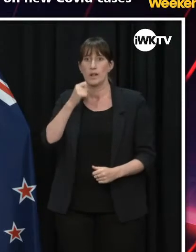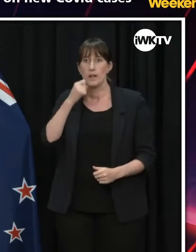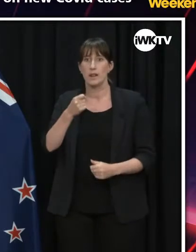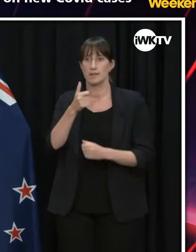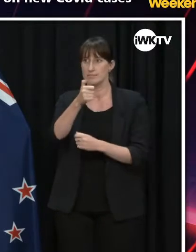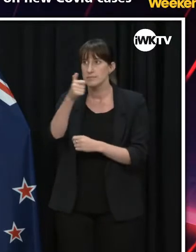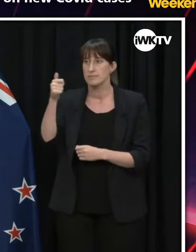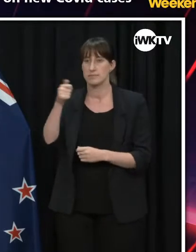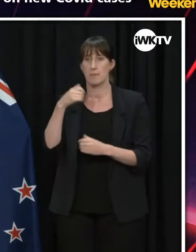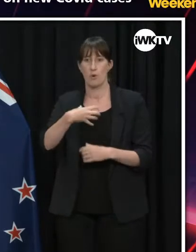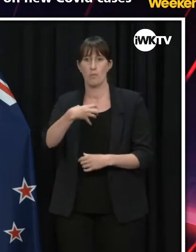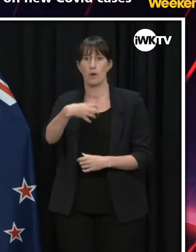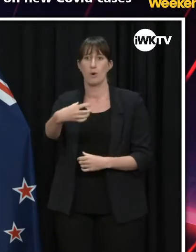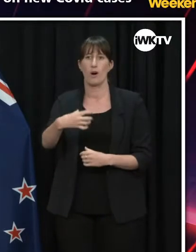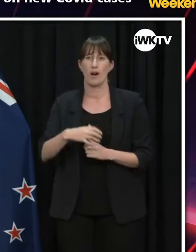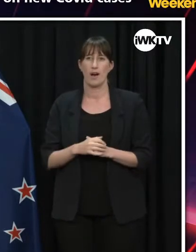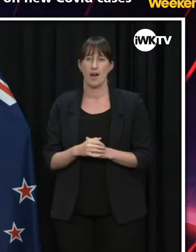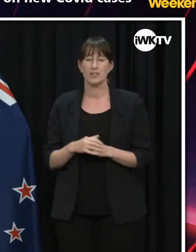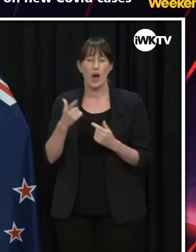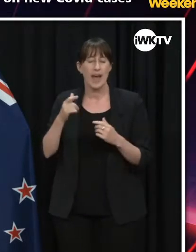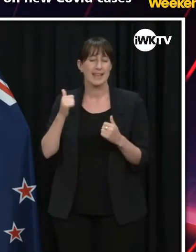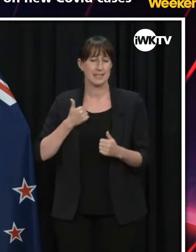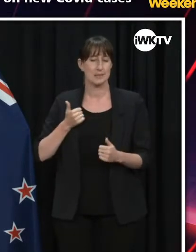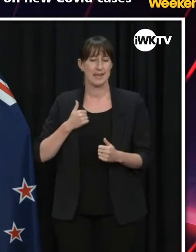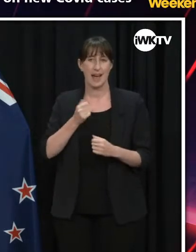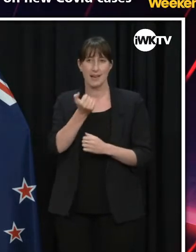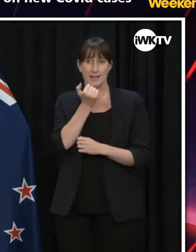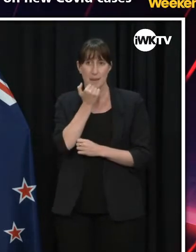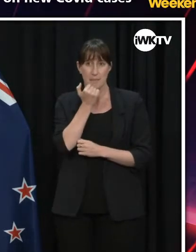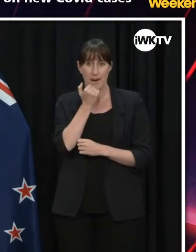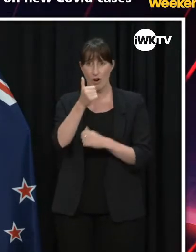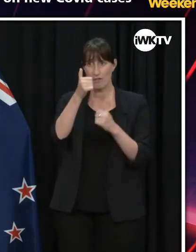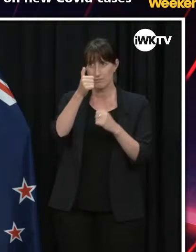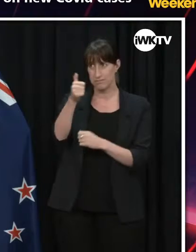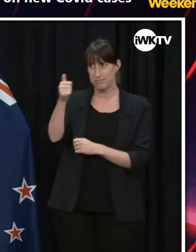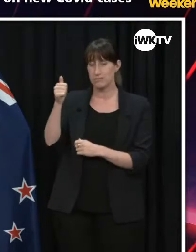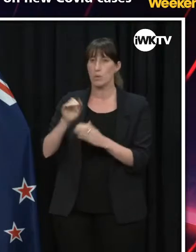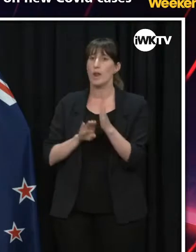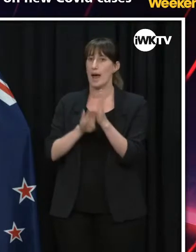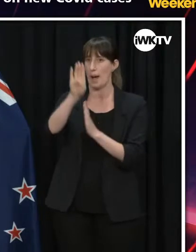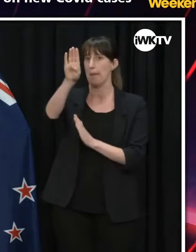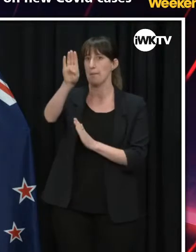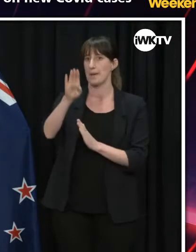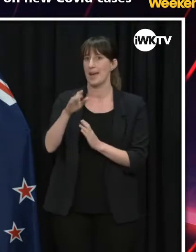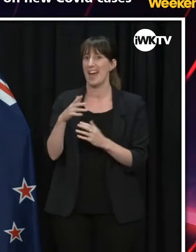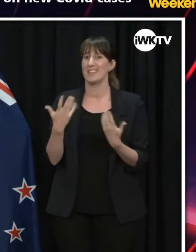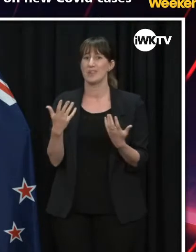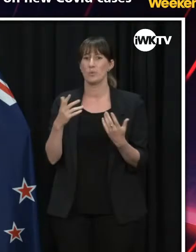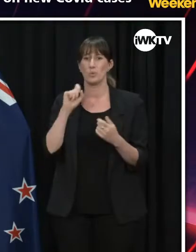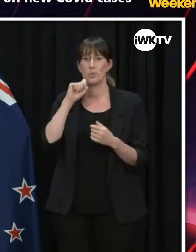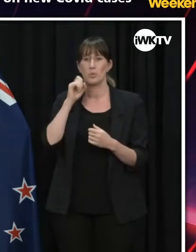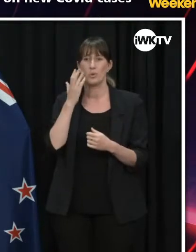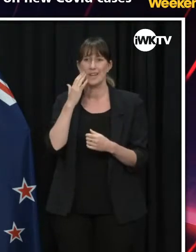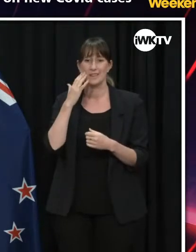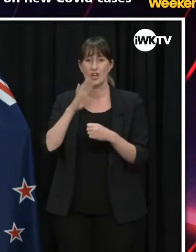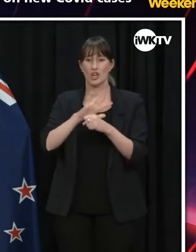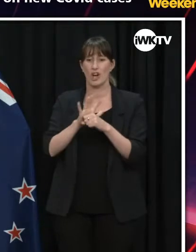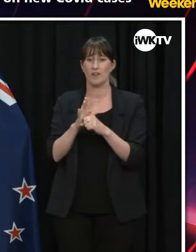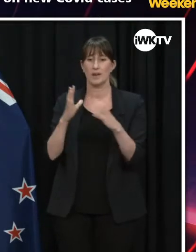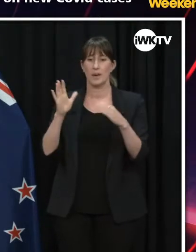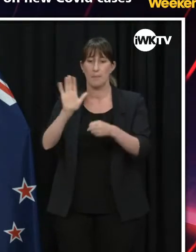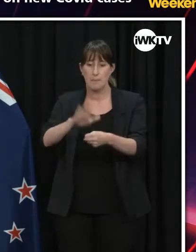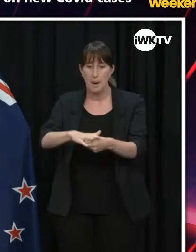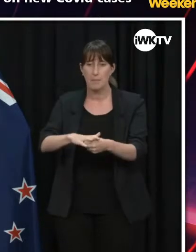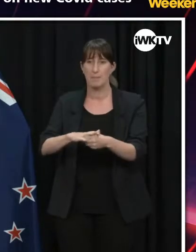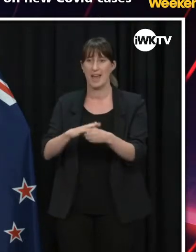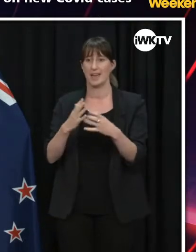scanning numbers and then it will tail off again as the risk decreases. So the key thing, as we get the numbers up again,